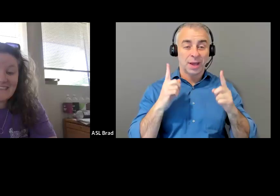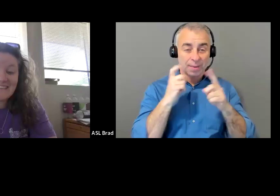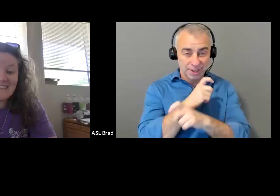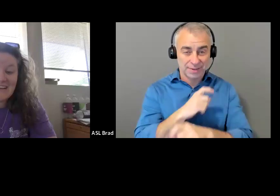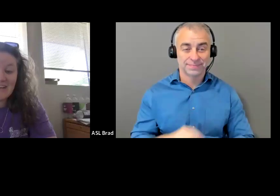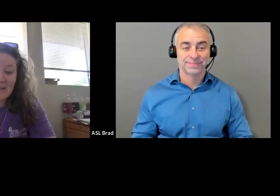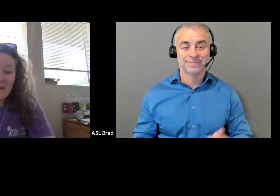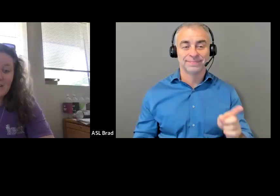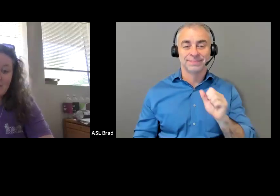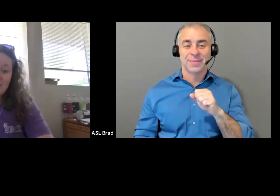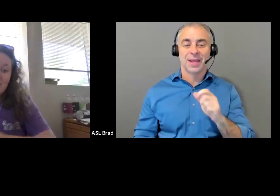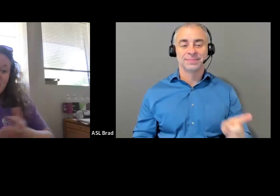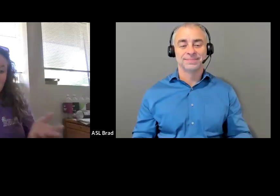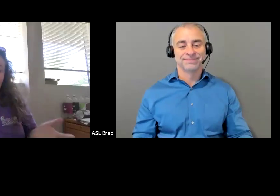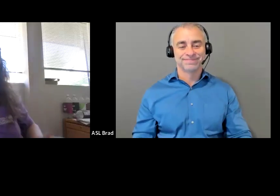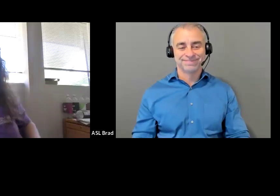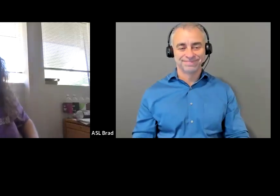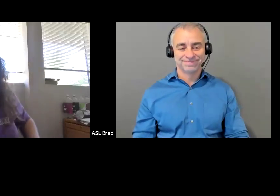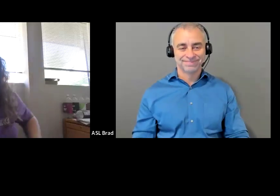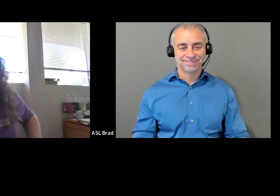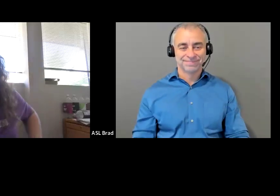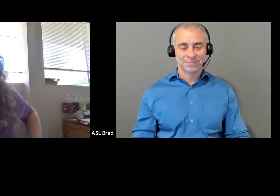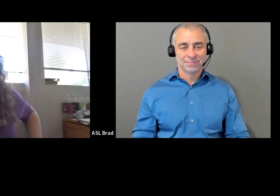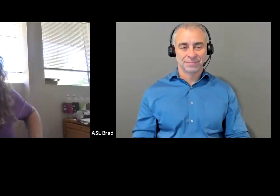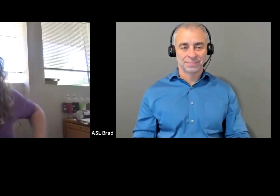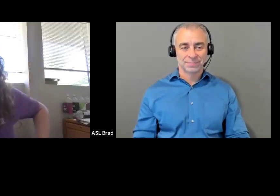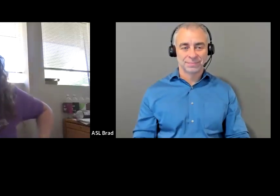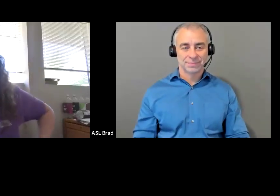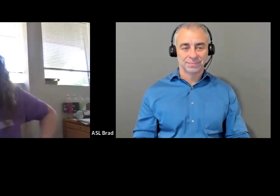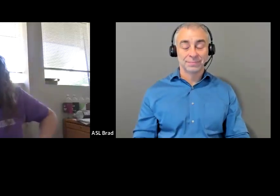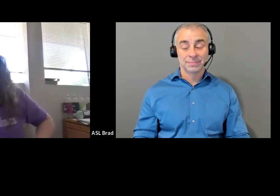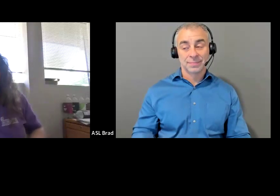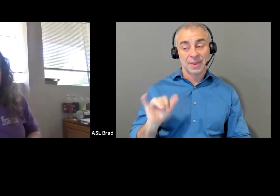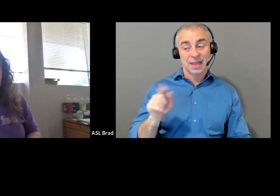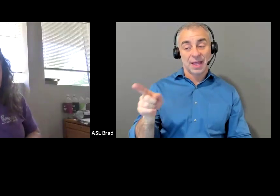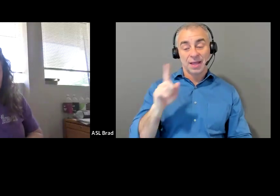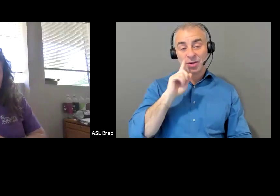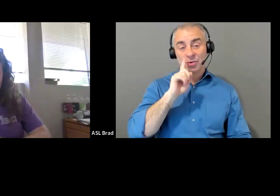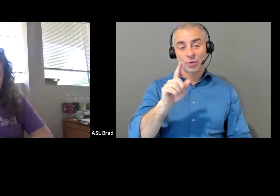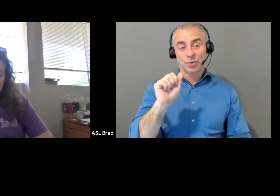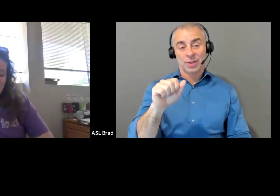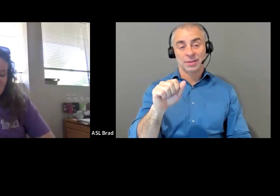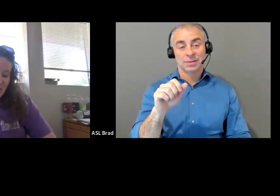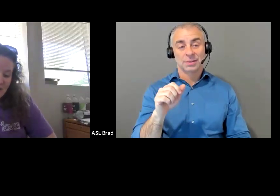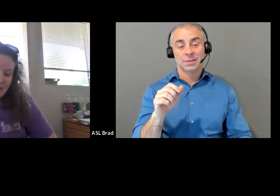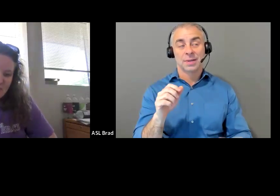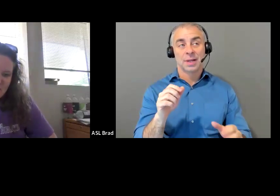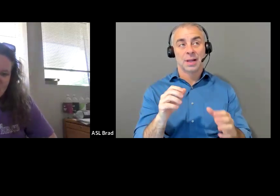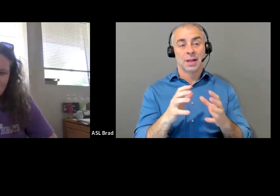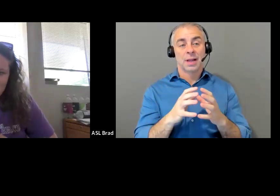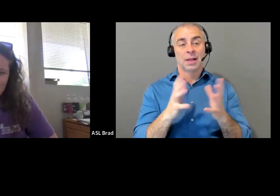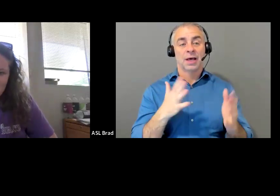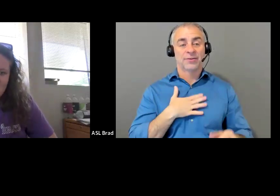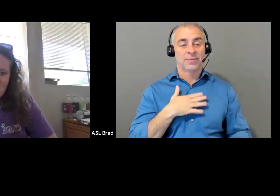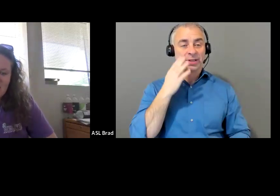Yes, So I'm and glad to a hear. lot of a lot of that is true, Crystal, for sure. I think a lot of my experience in IL, I've been doing